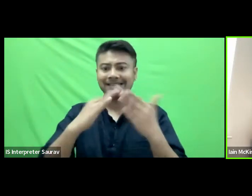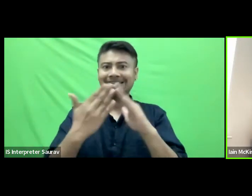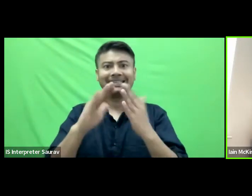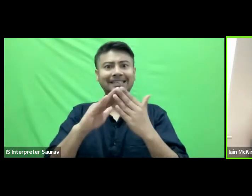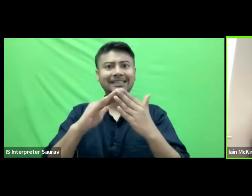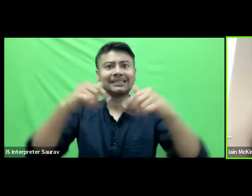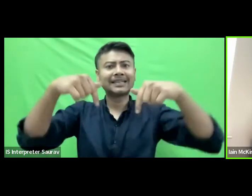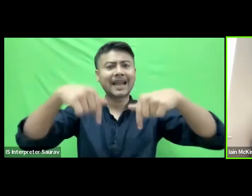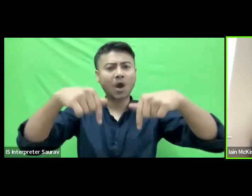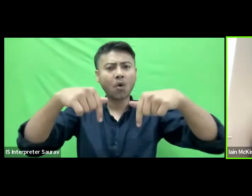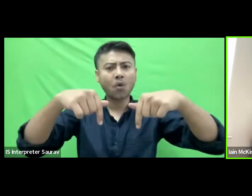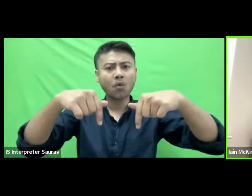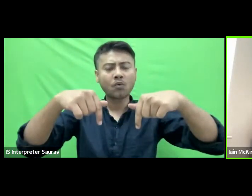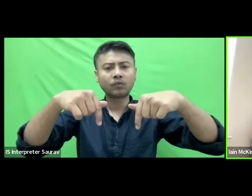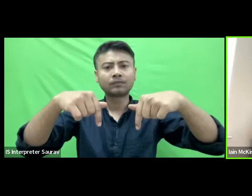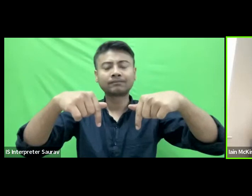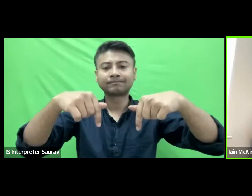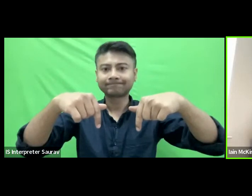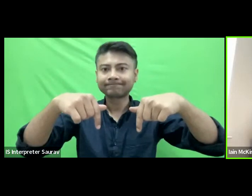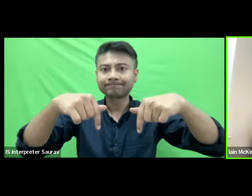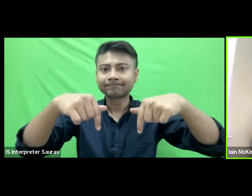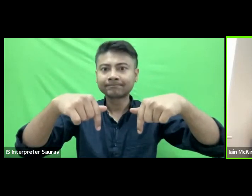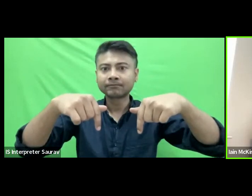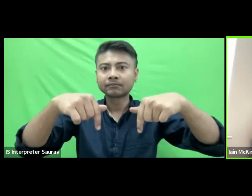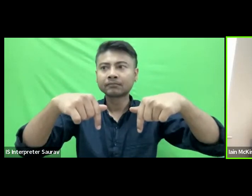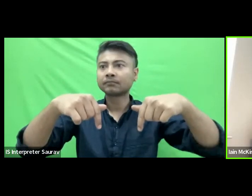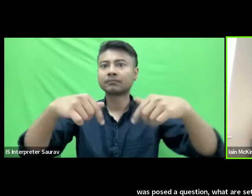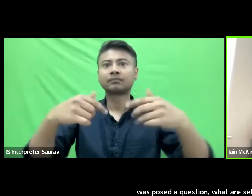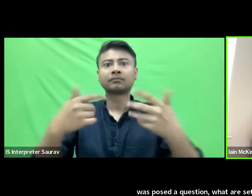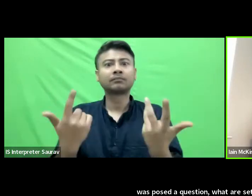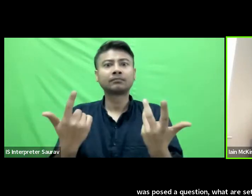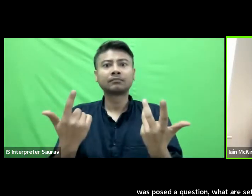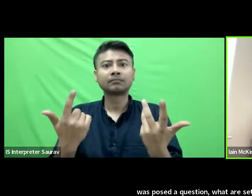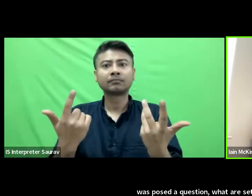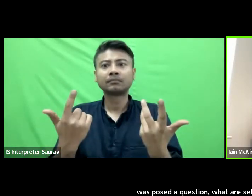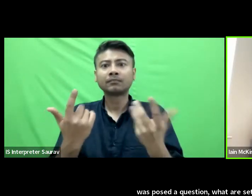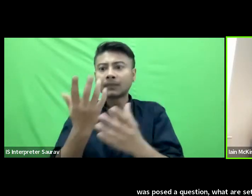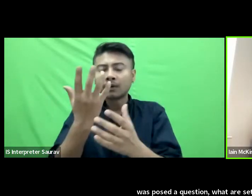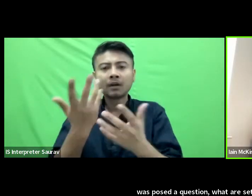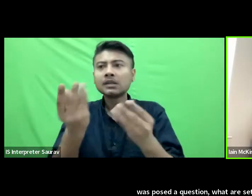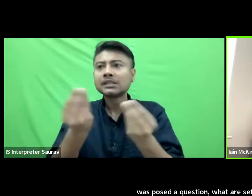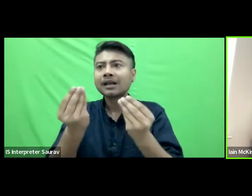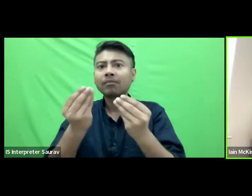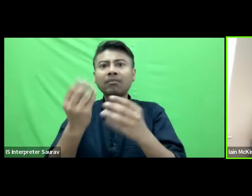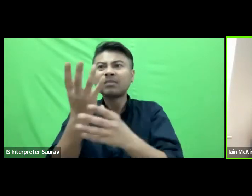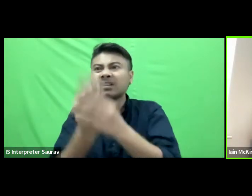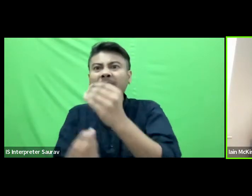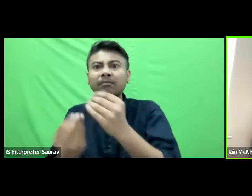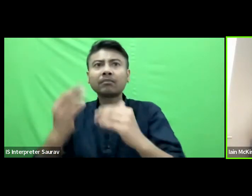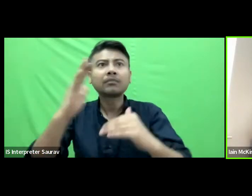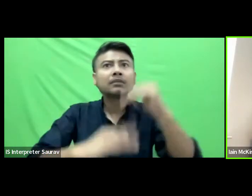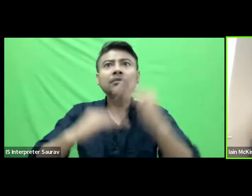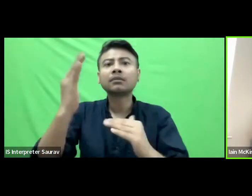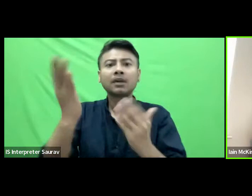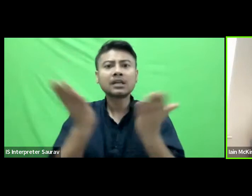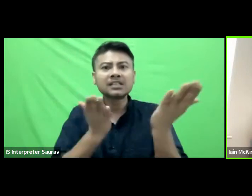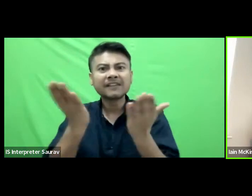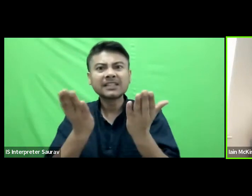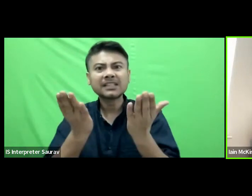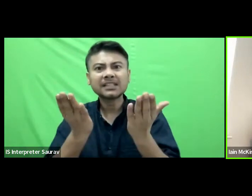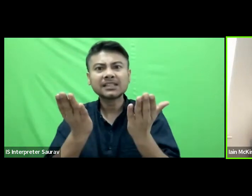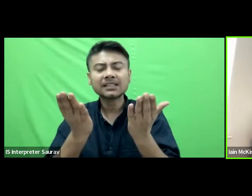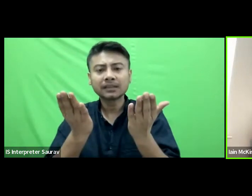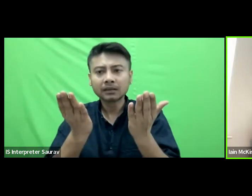to advance inclusion and accessibility, and what are the existing gaps in the infrastructure of services and facilities